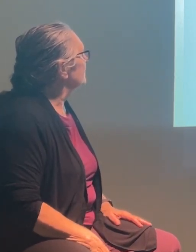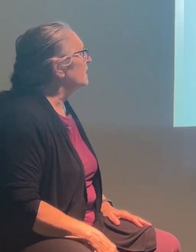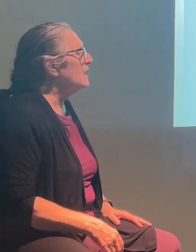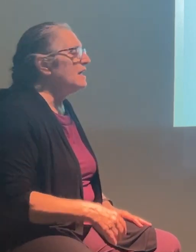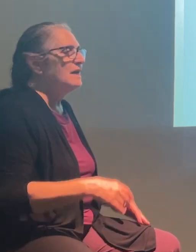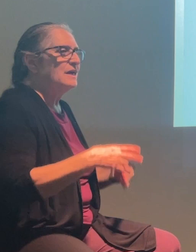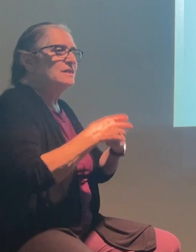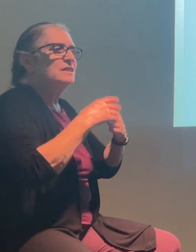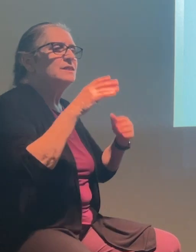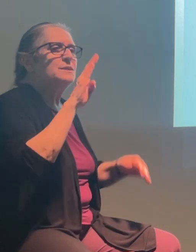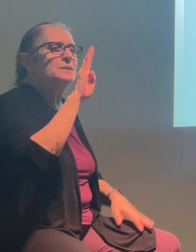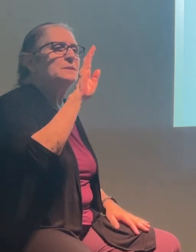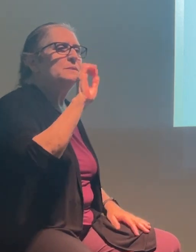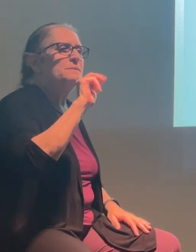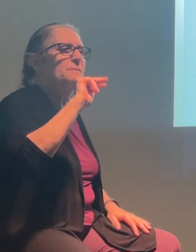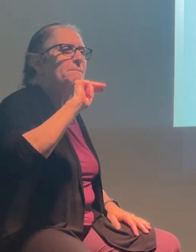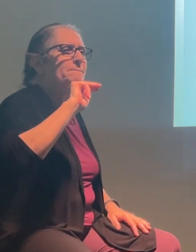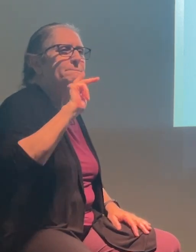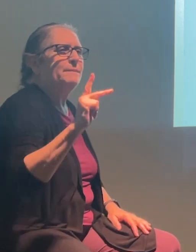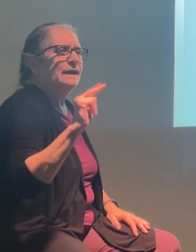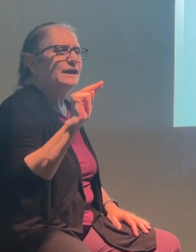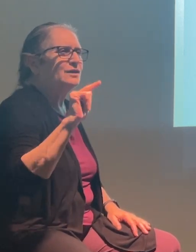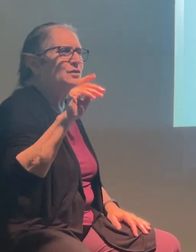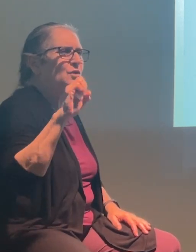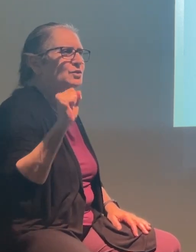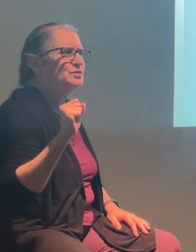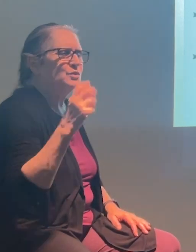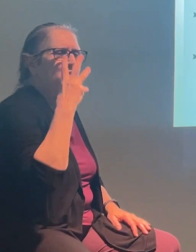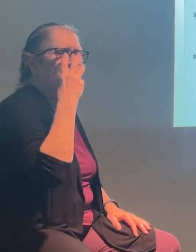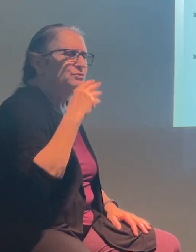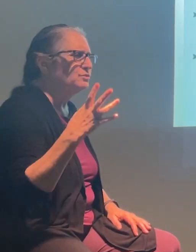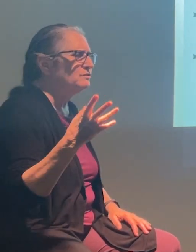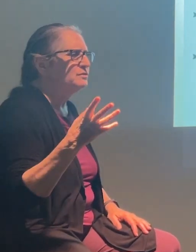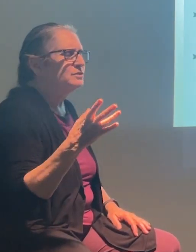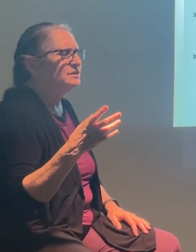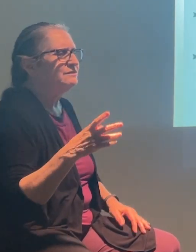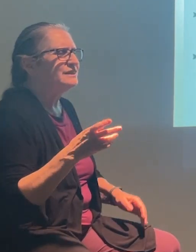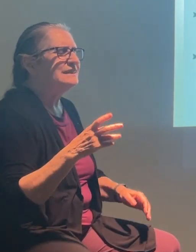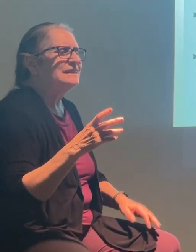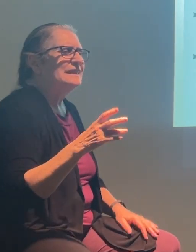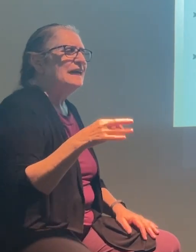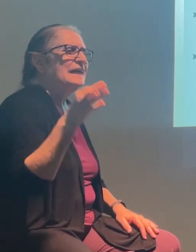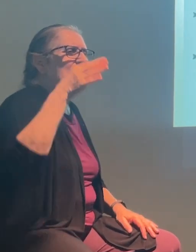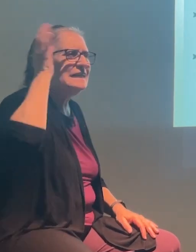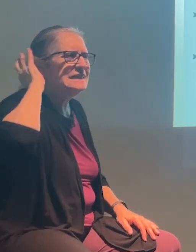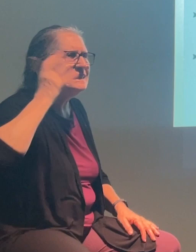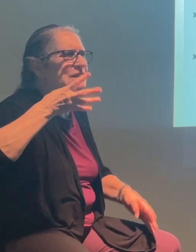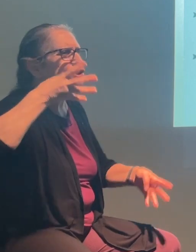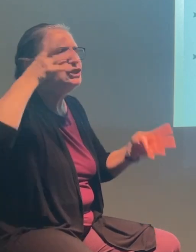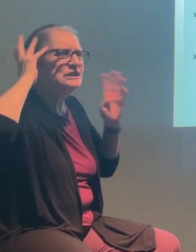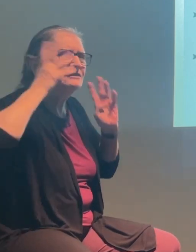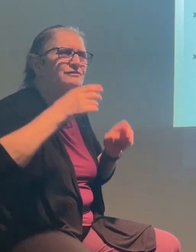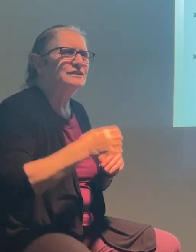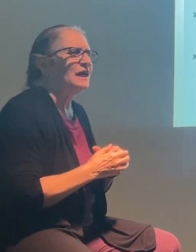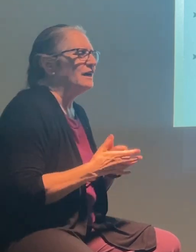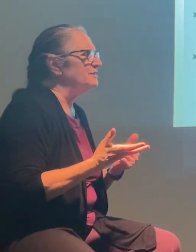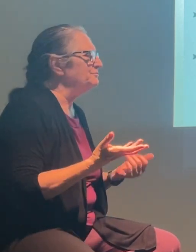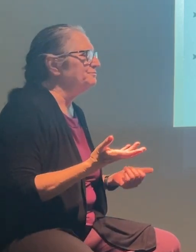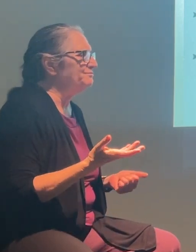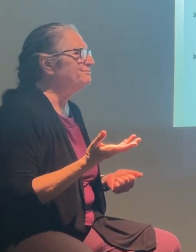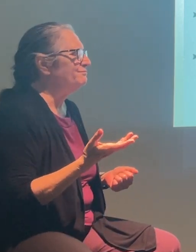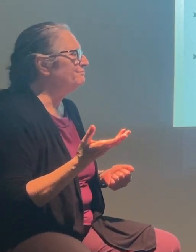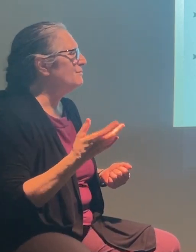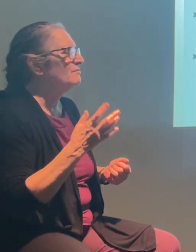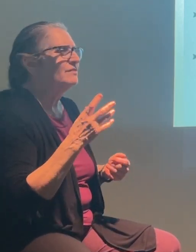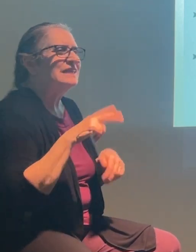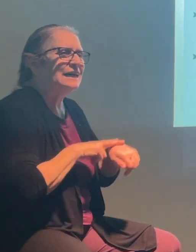fabulous. They have like Indian chiefs and animals. I mean, they were so chic, you know, so great. So here we go. So we're going to go a little more with these, and afterwards we're going